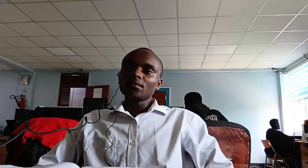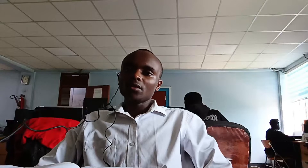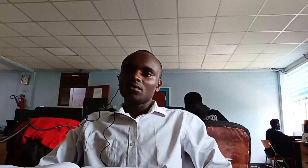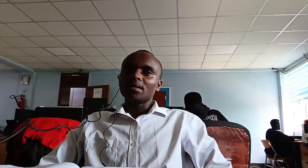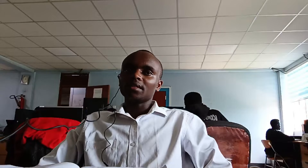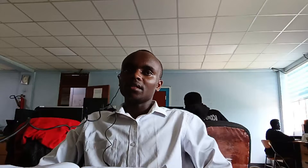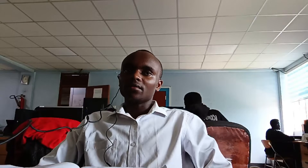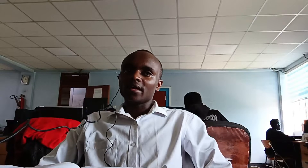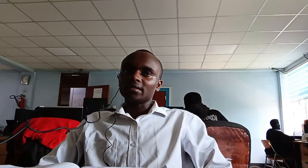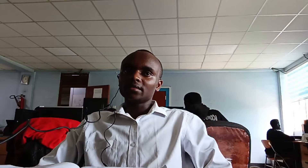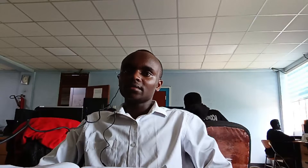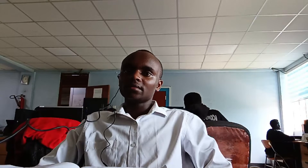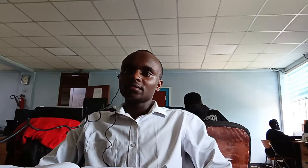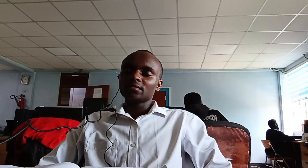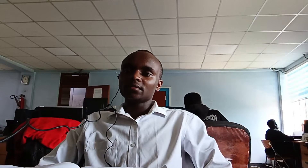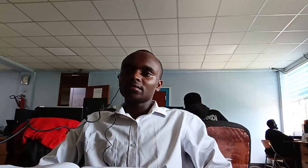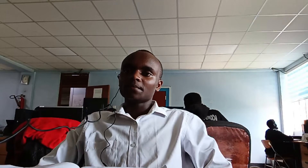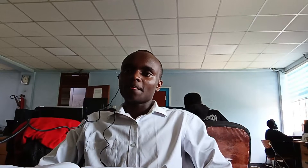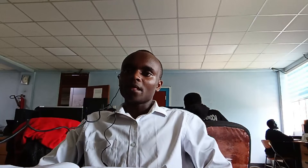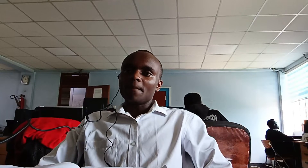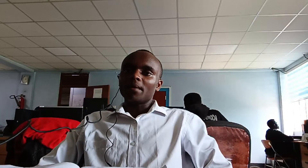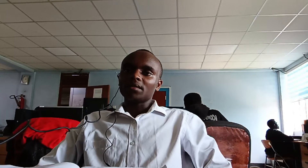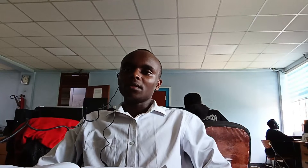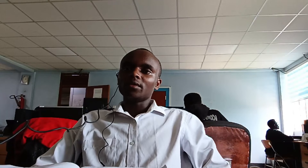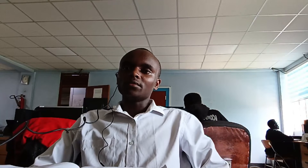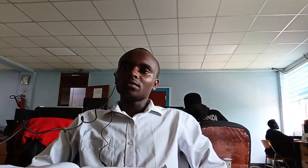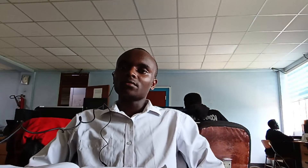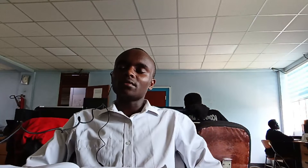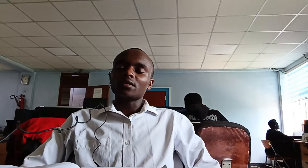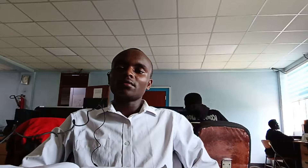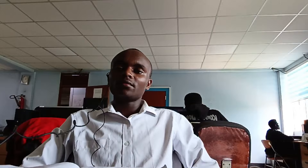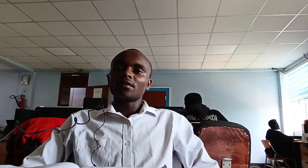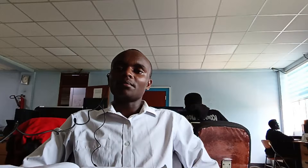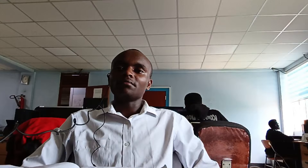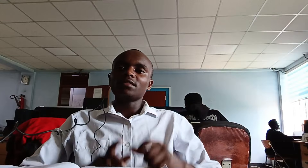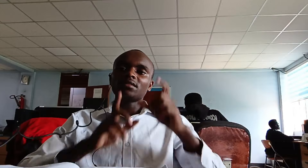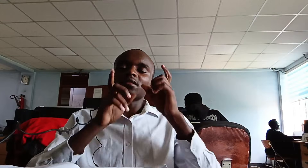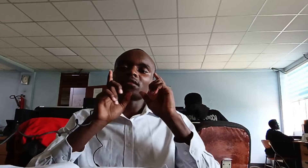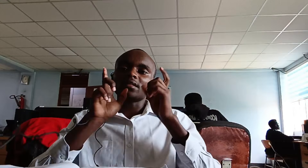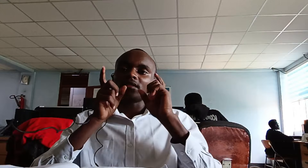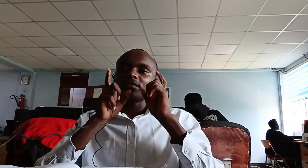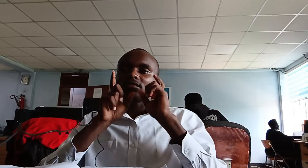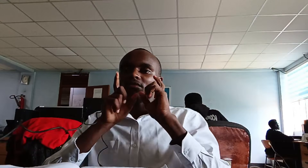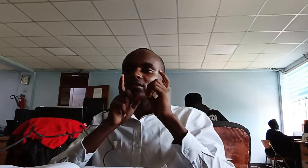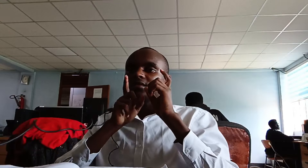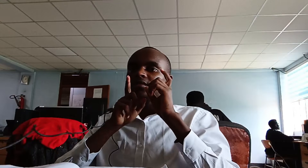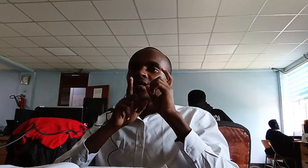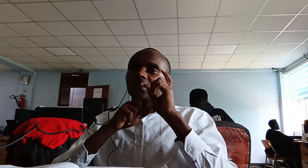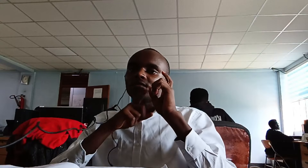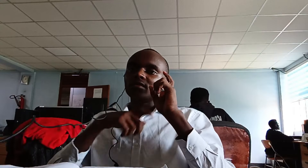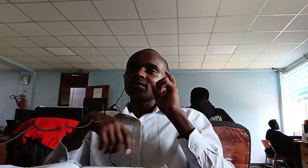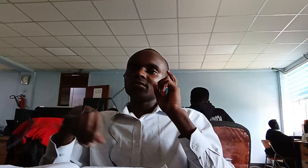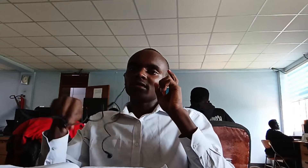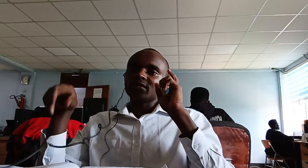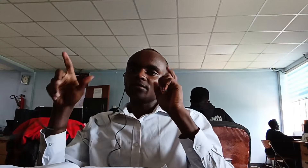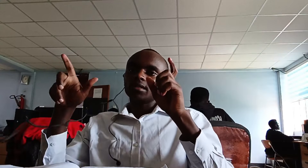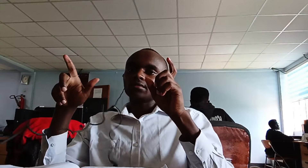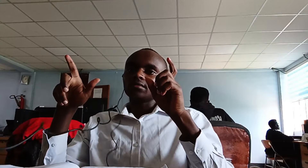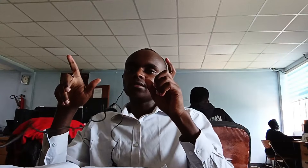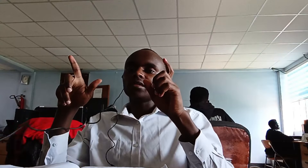hope I'm clear on that. But now when you talk to the deaf, this is just an additional knowledge. If you're talking to a deaf person, he